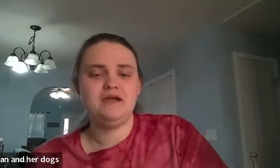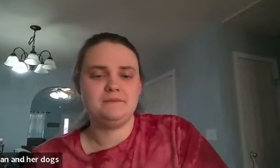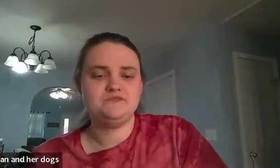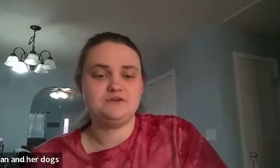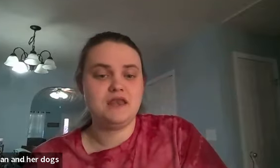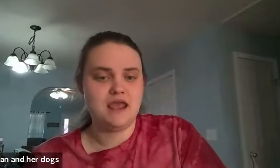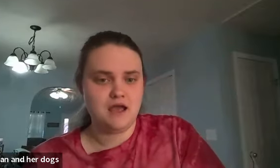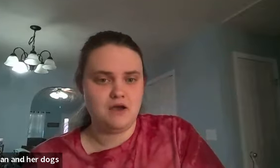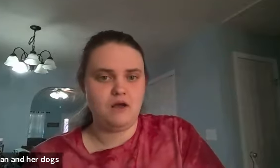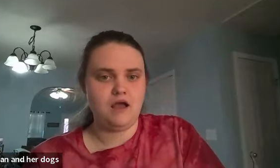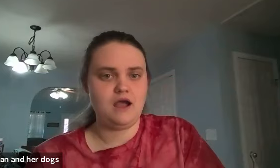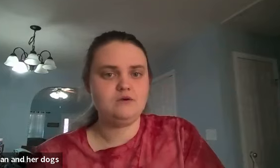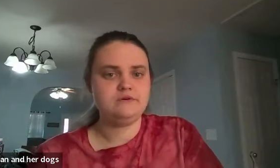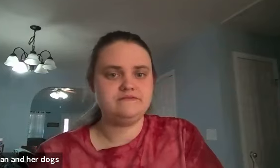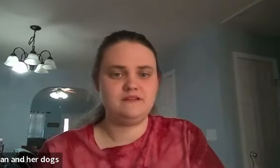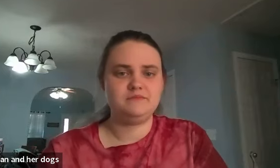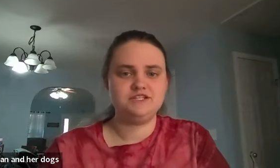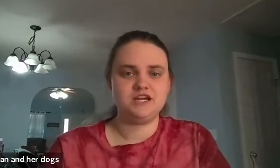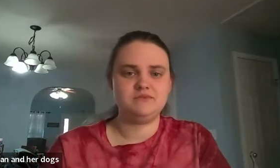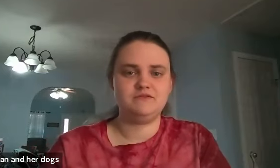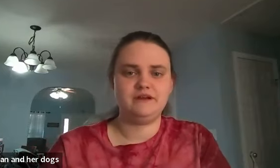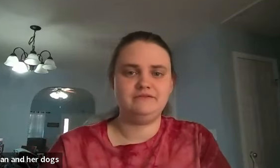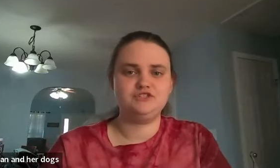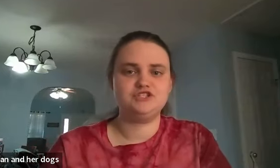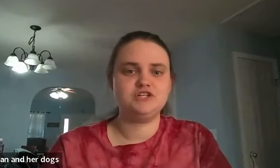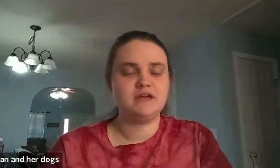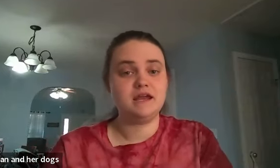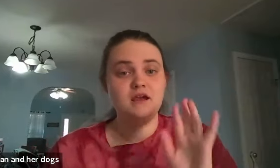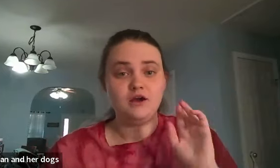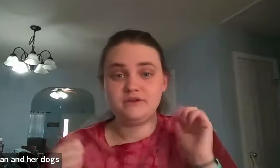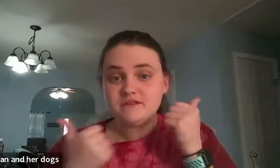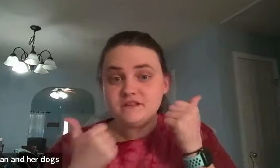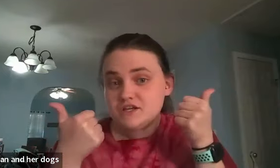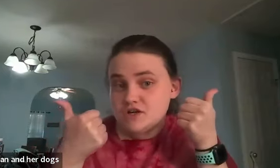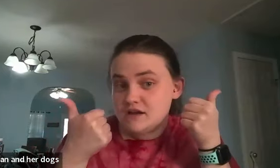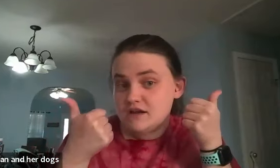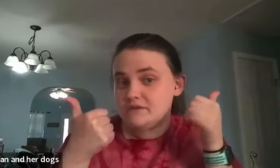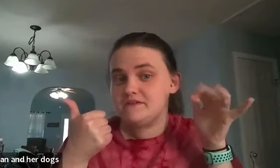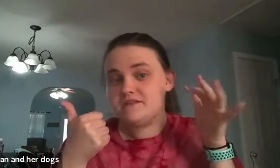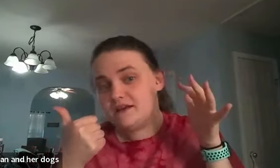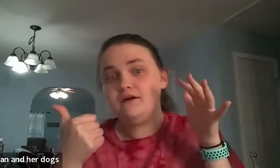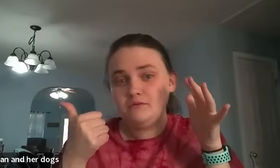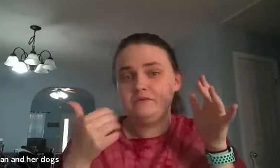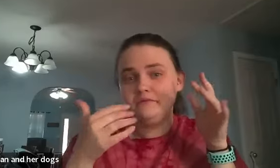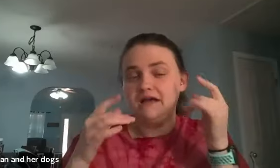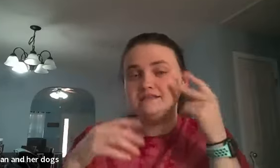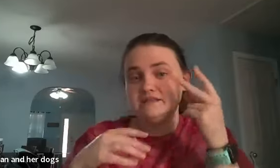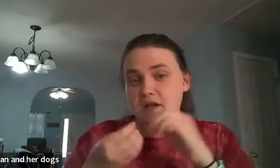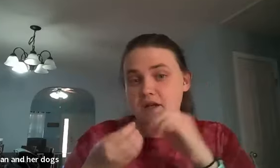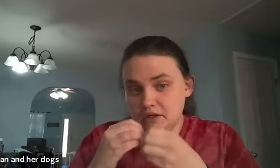Okay, so now how are we feeling? I'm going to check before I just jump ahead. Are we feeling good? Are we feeling like, oh, I see the